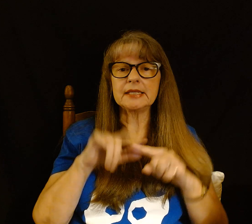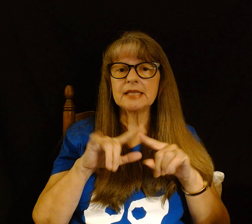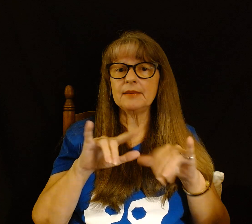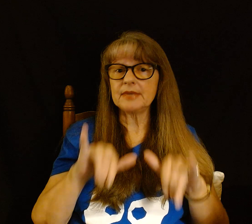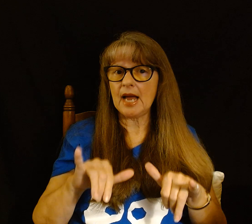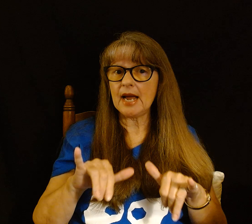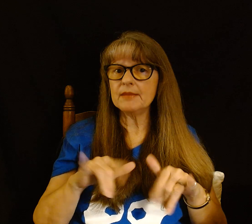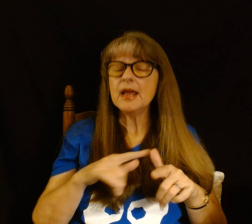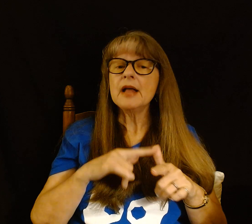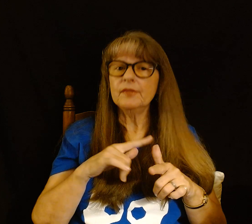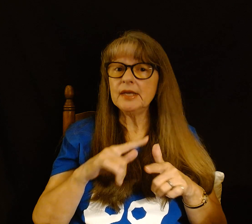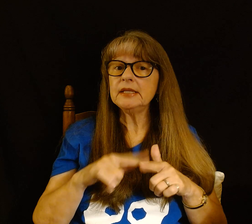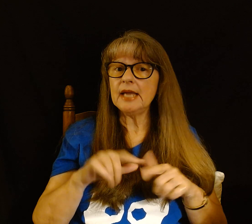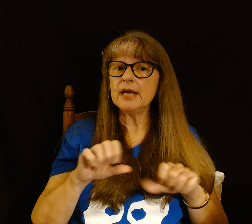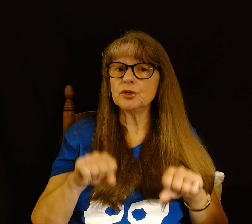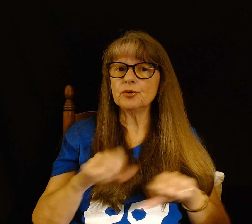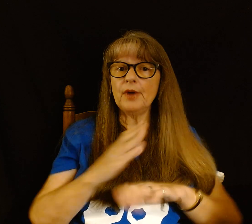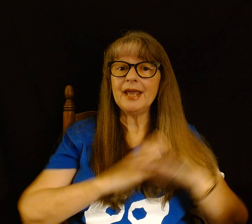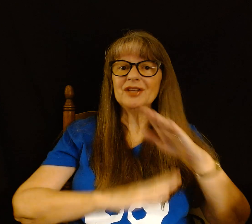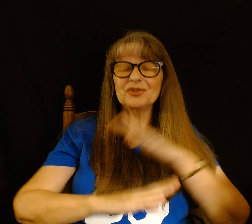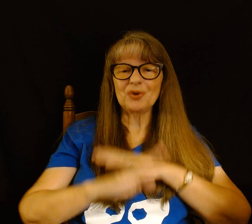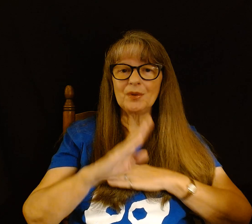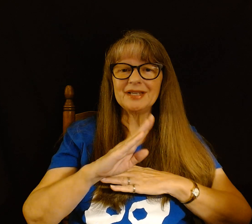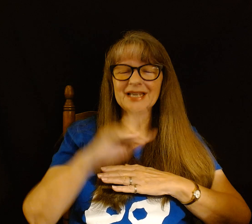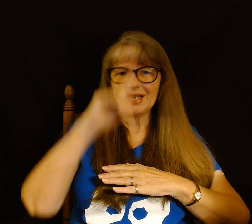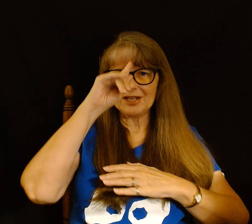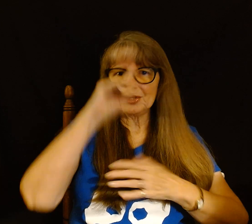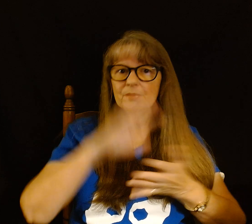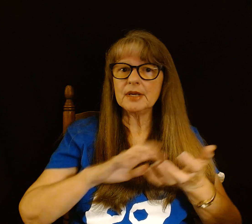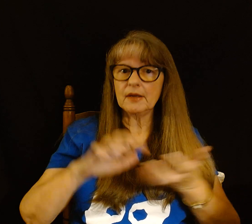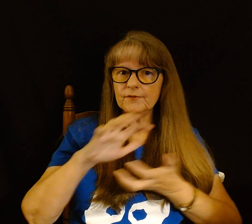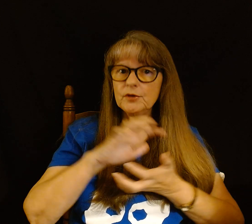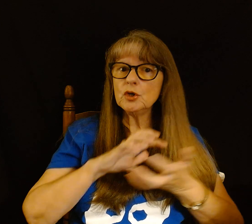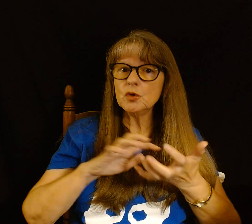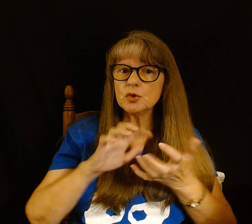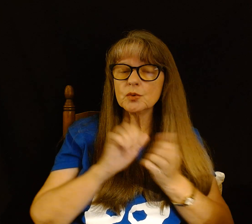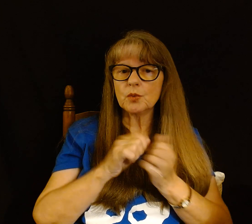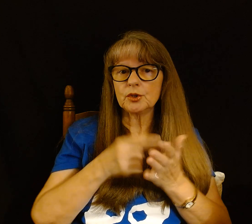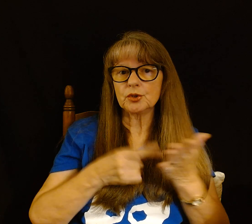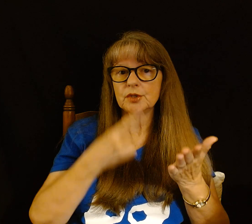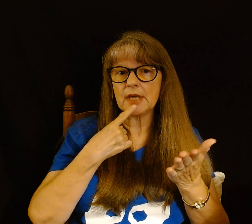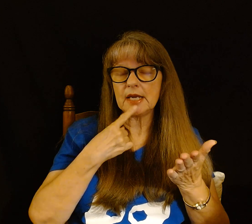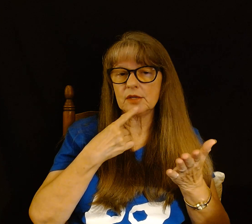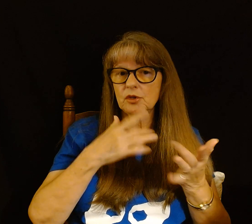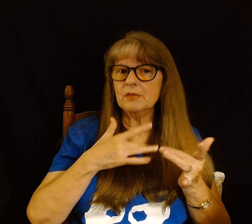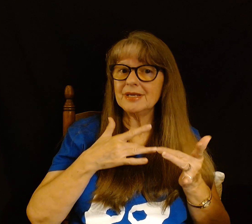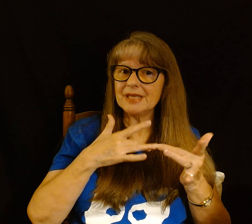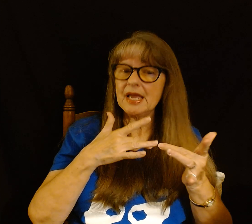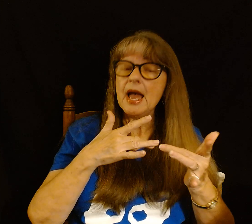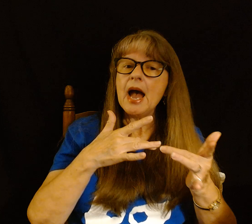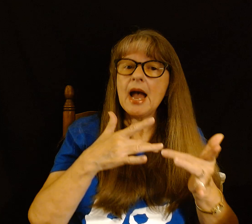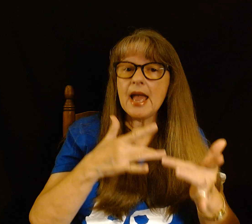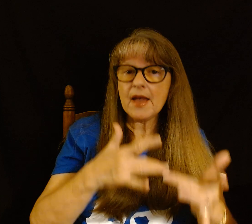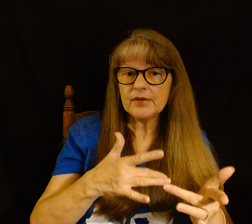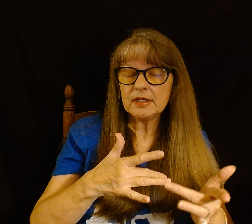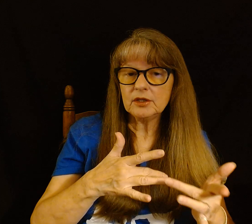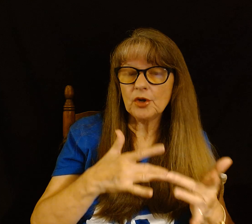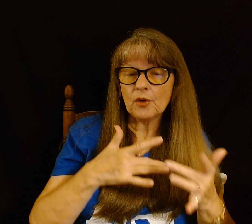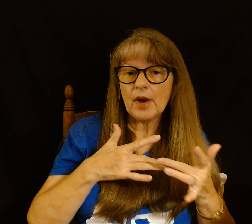same time, then yes, your hands are going to get a little bit confused with what you're saying. So you may say, I